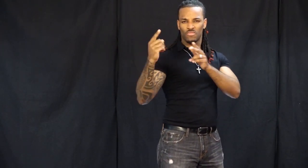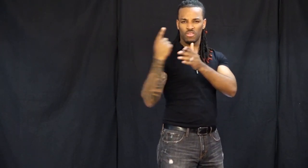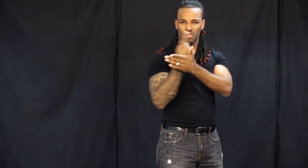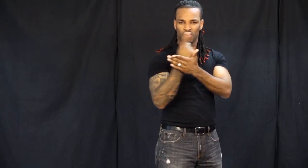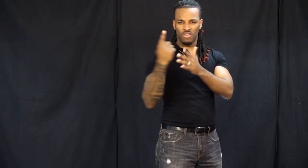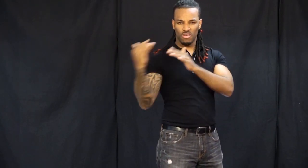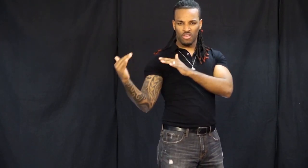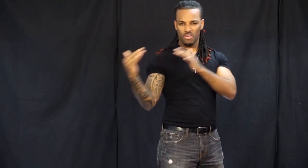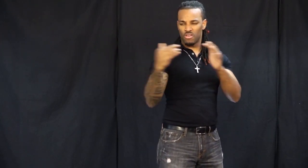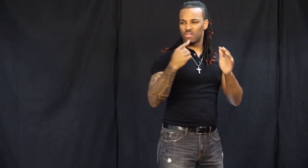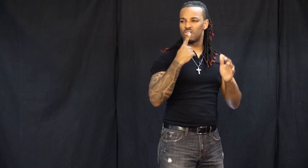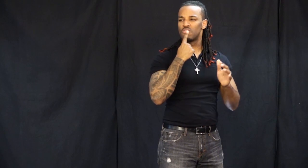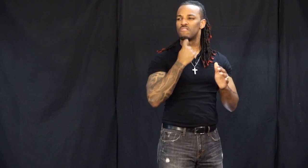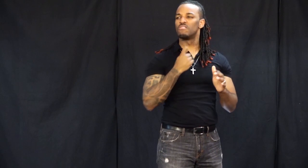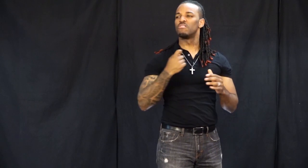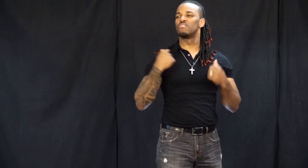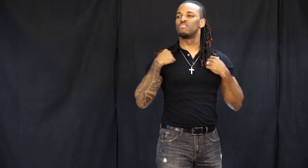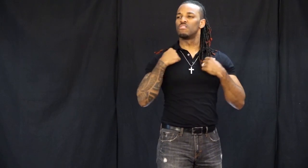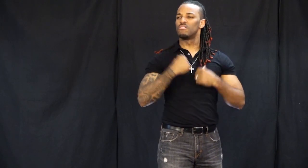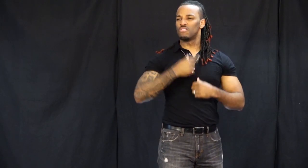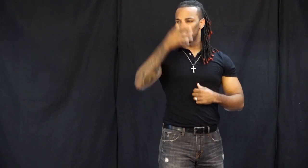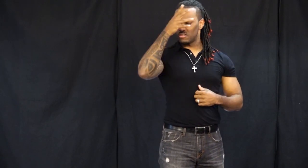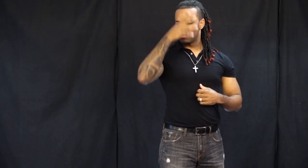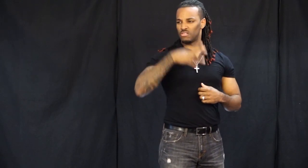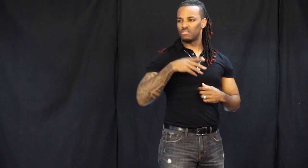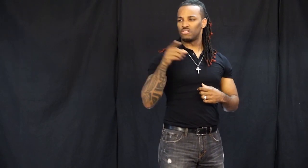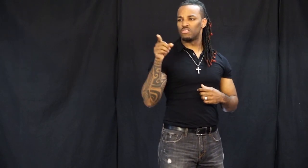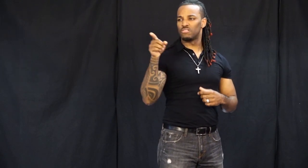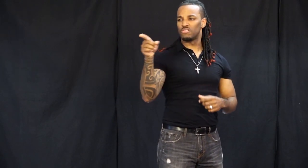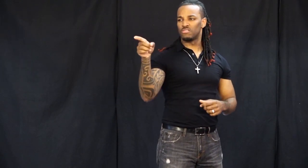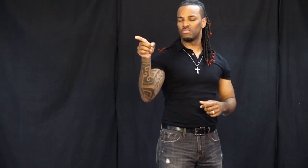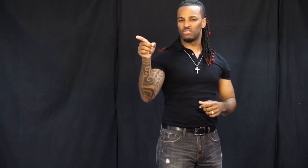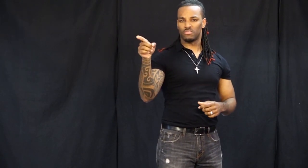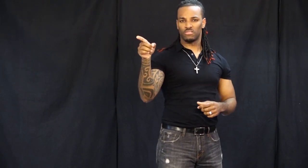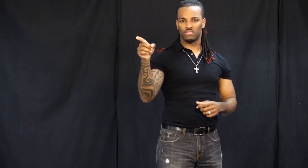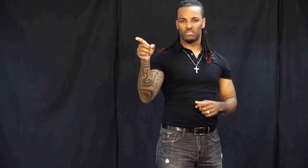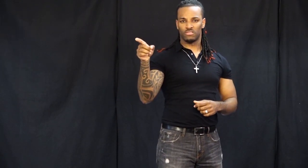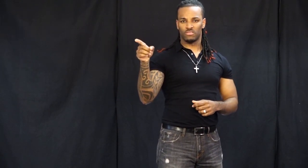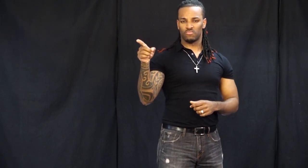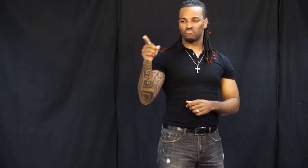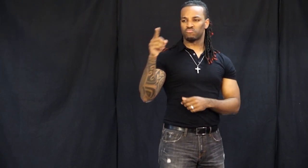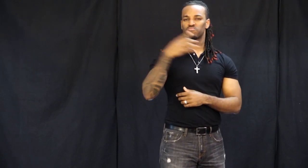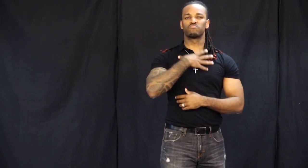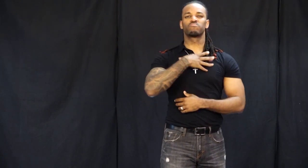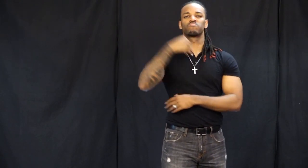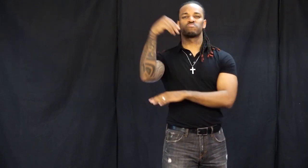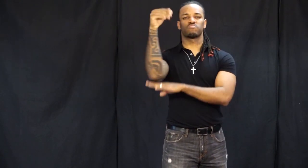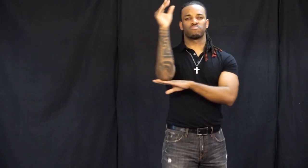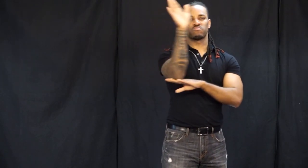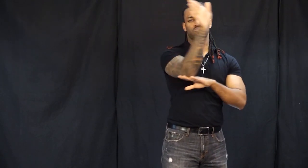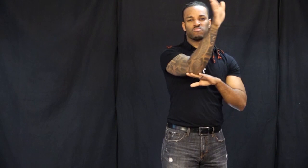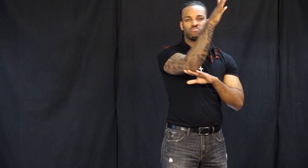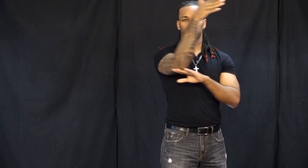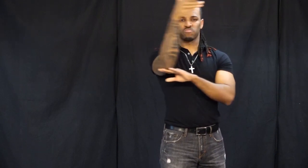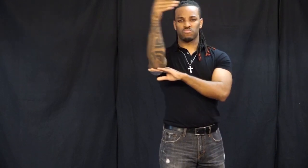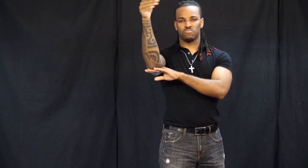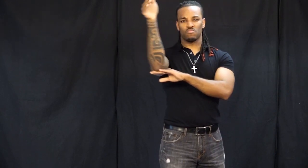After a week of fighting, a young man in a red coat stands on a parapet. We lower our guns as he frantically waves their